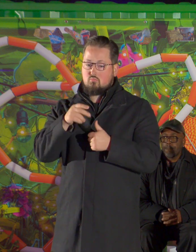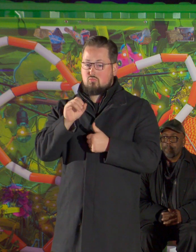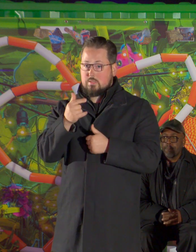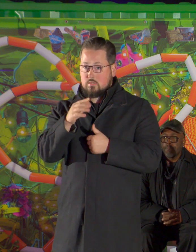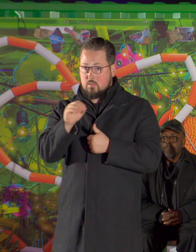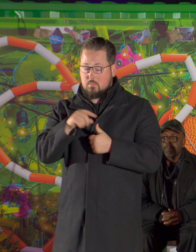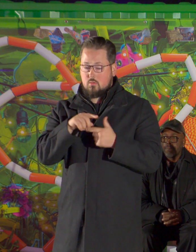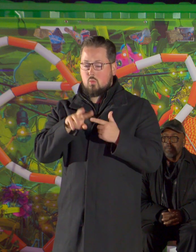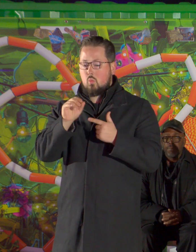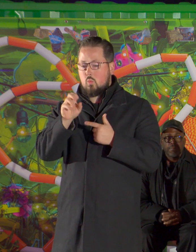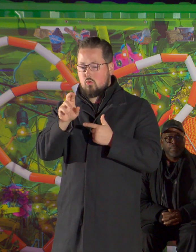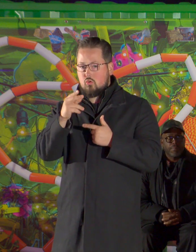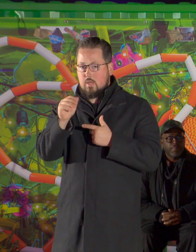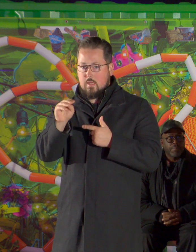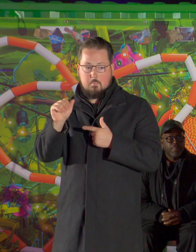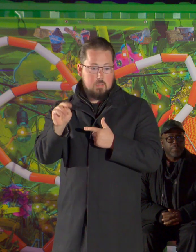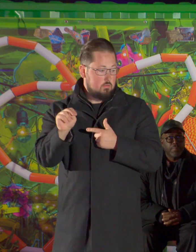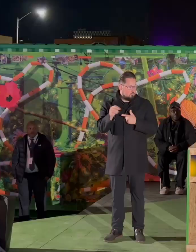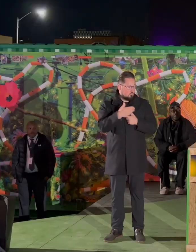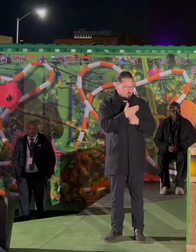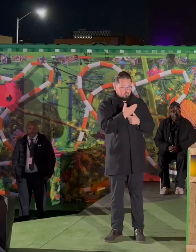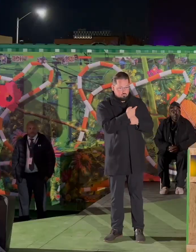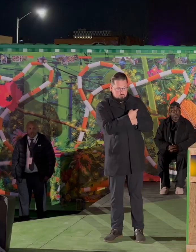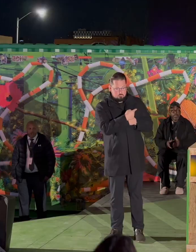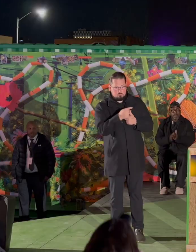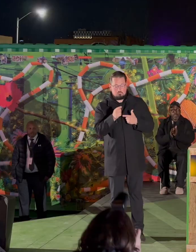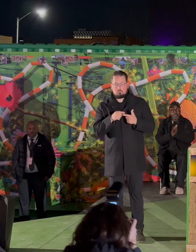company, Wickerham and Lomax,